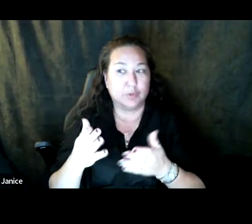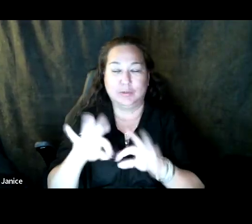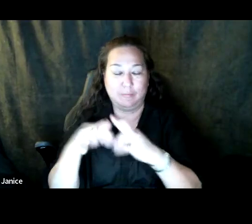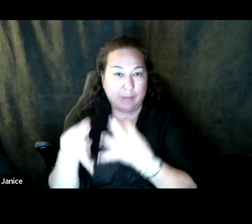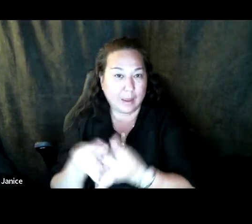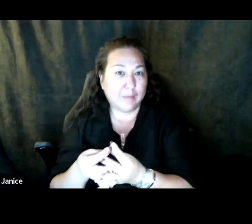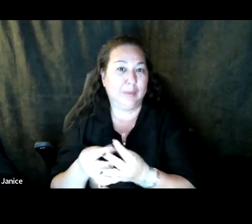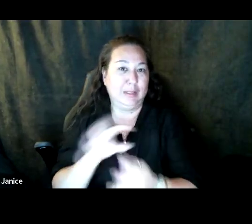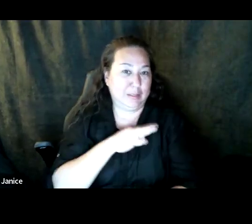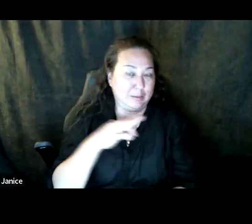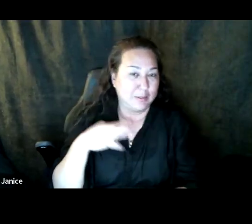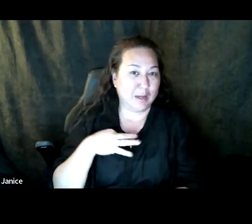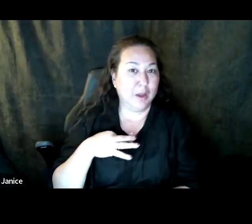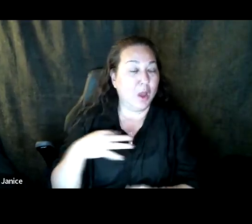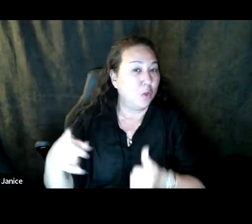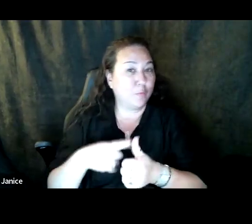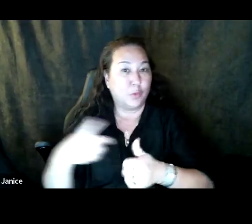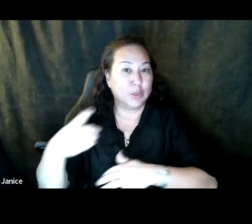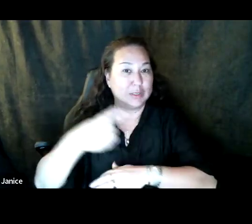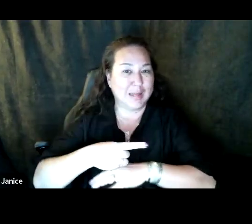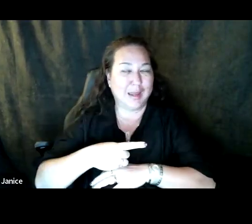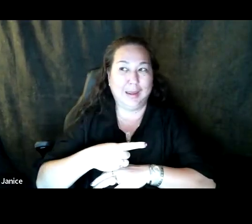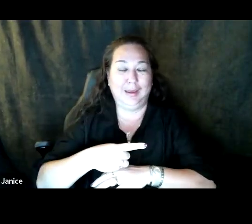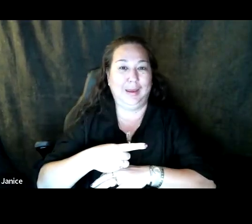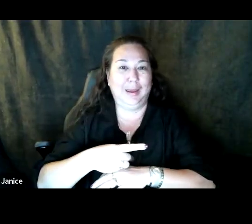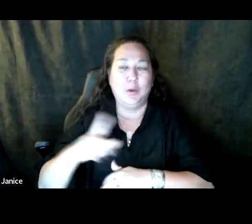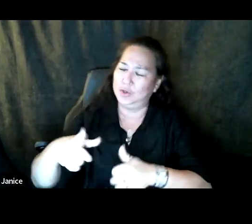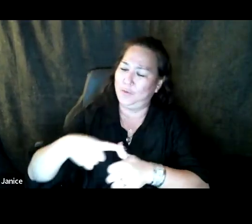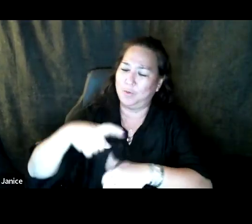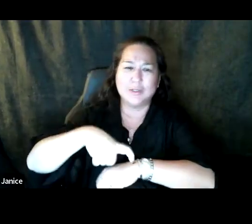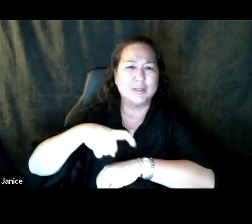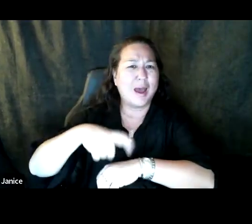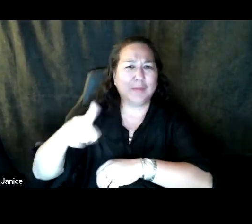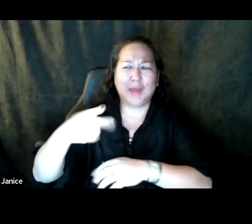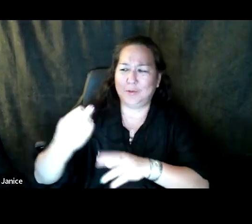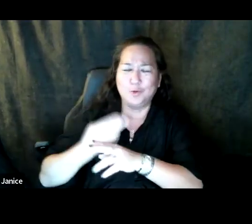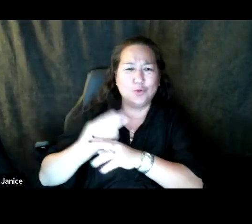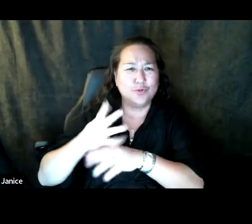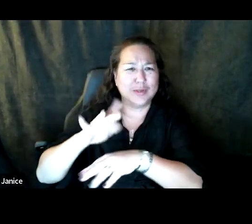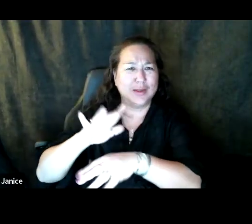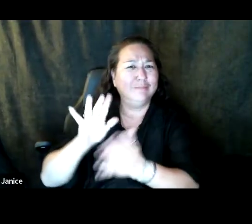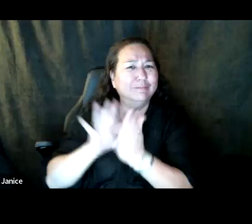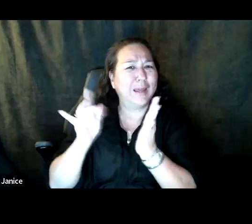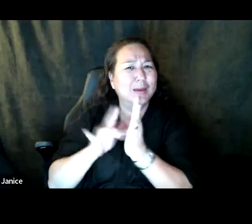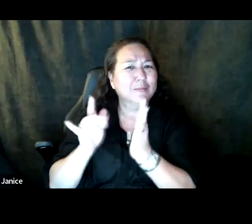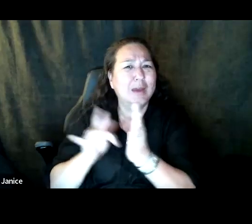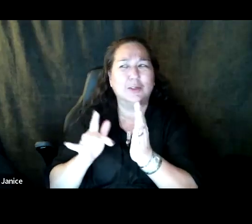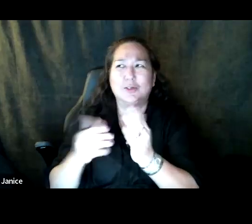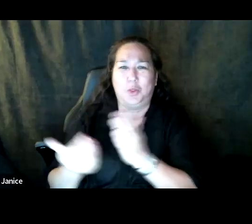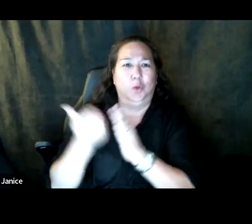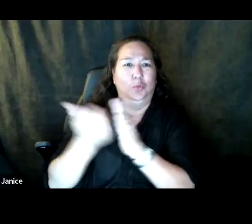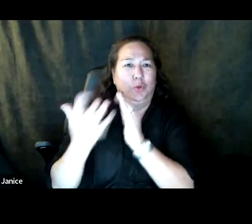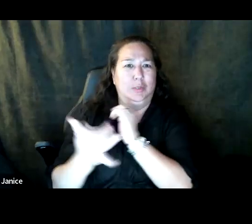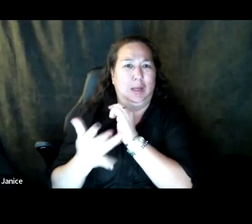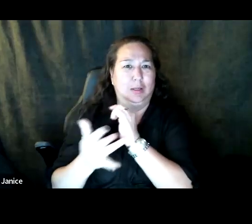first day of BPS school year was their first time using the technology in real-world conditions. With this